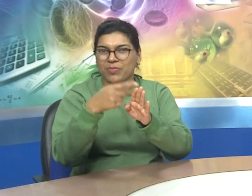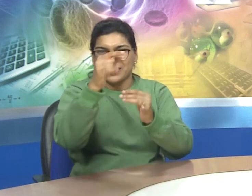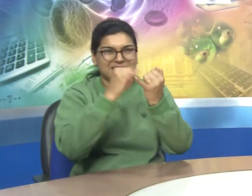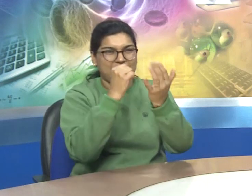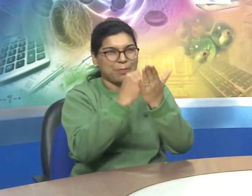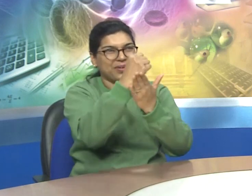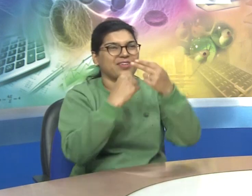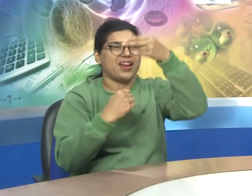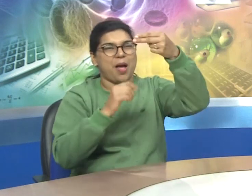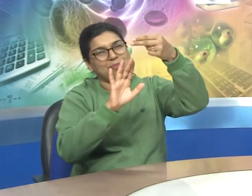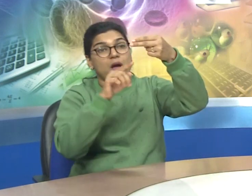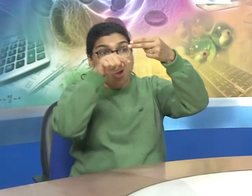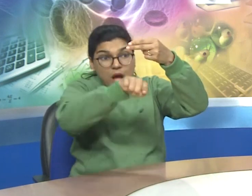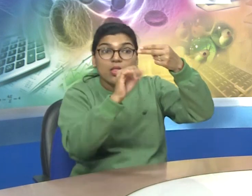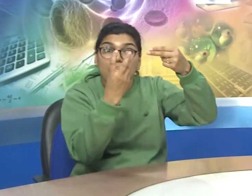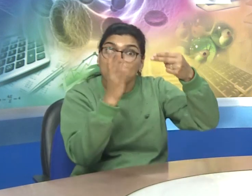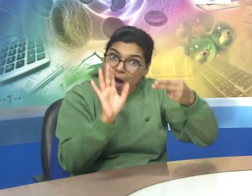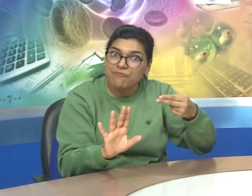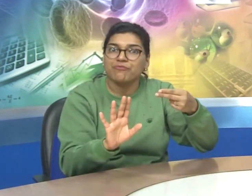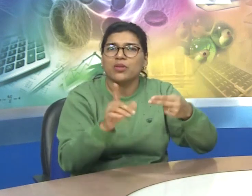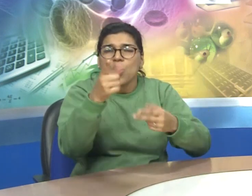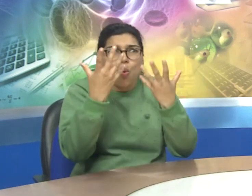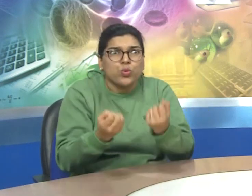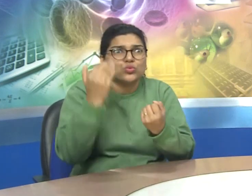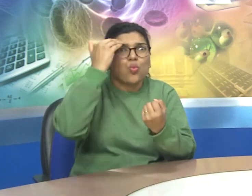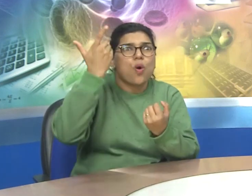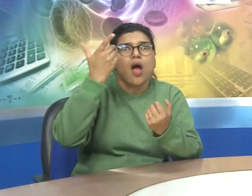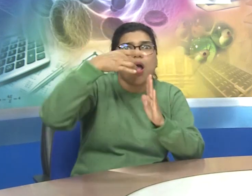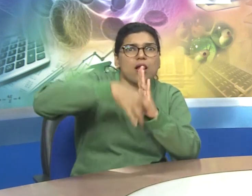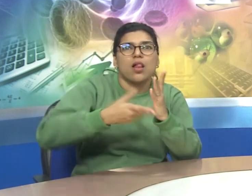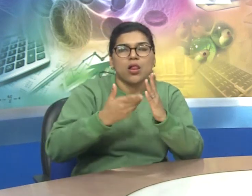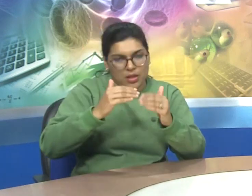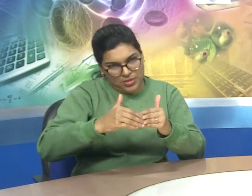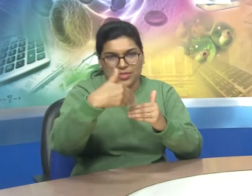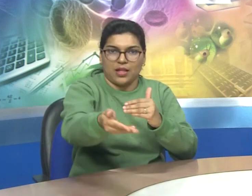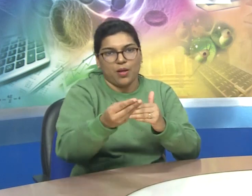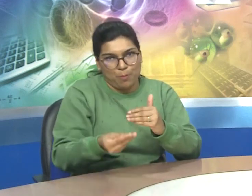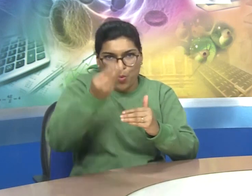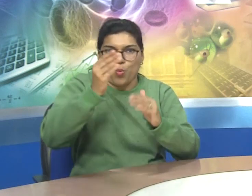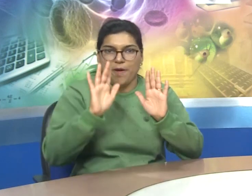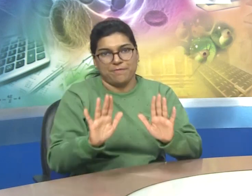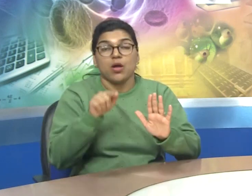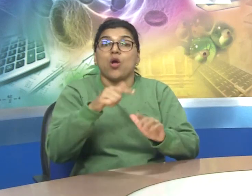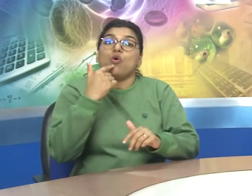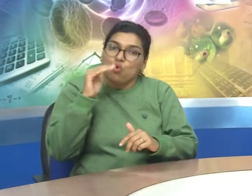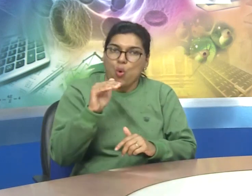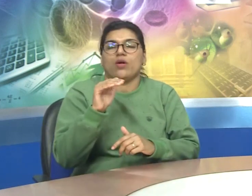also call them as call number. So that is the call number, means